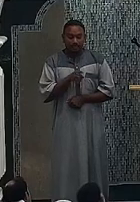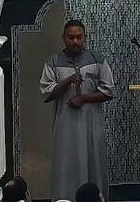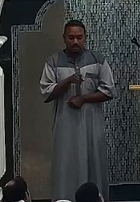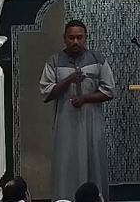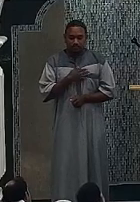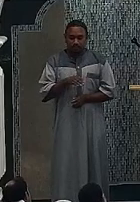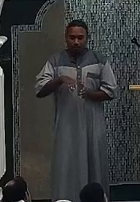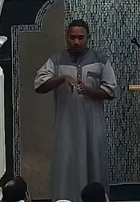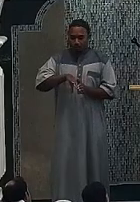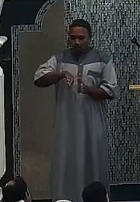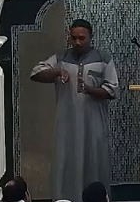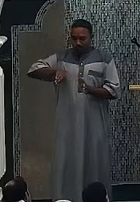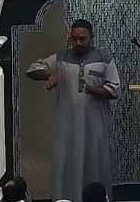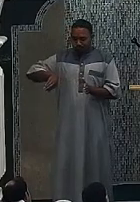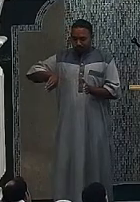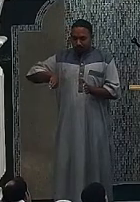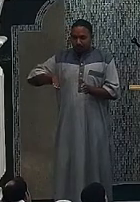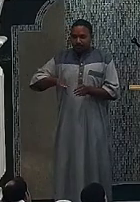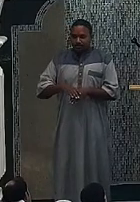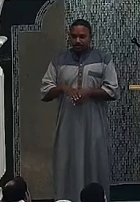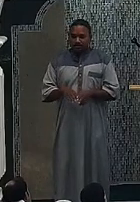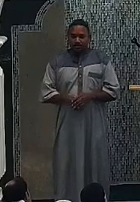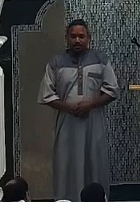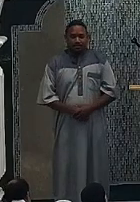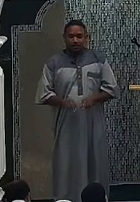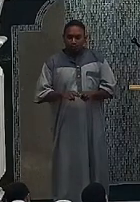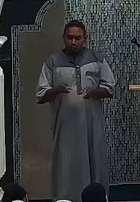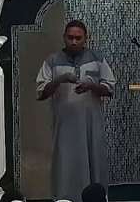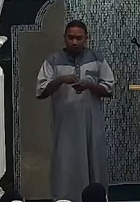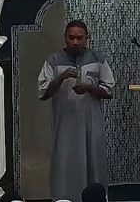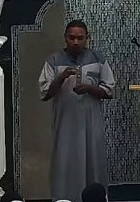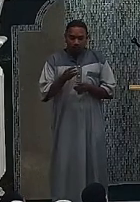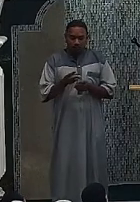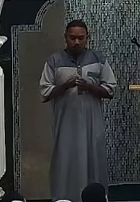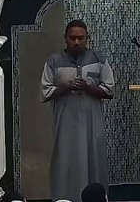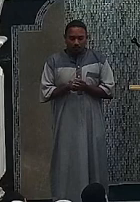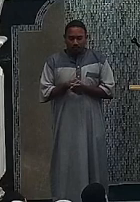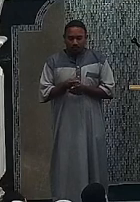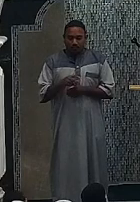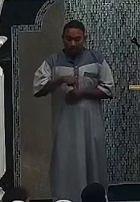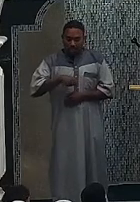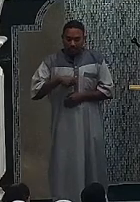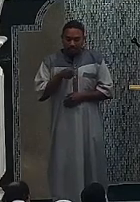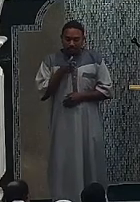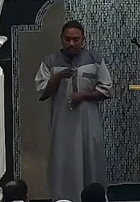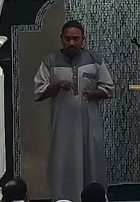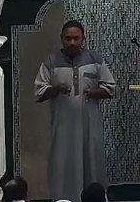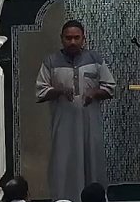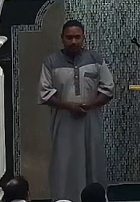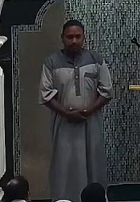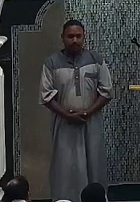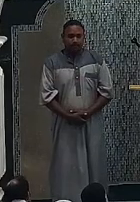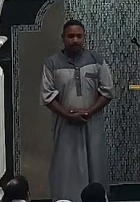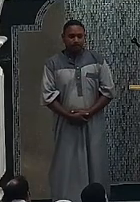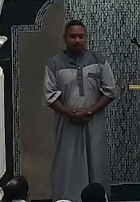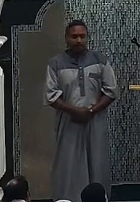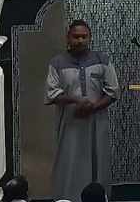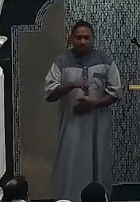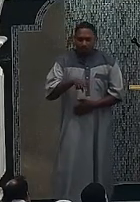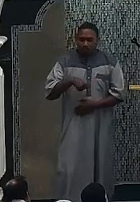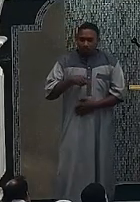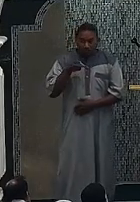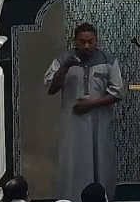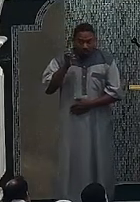You know, we often hear people talking about doing a 30 days and the 60 days, and we go to India